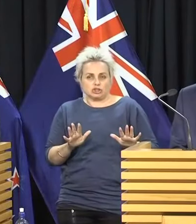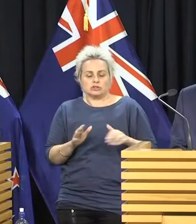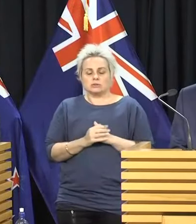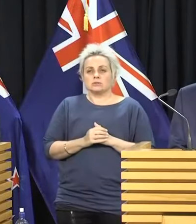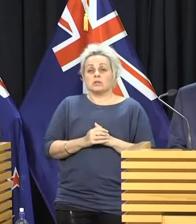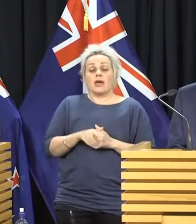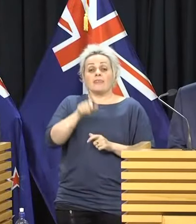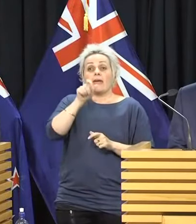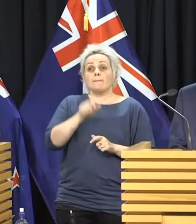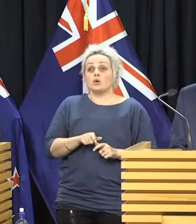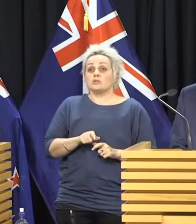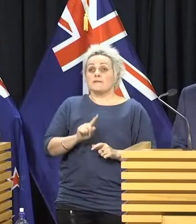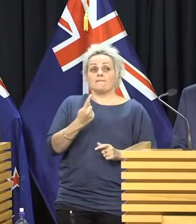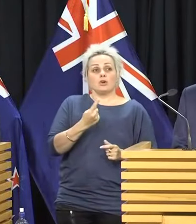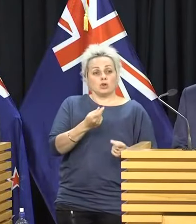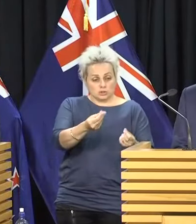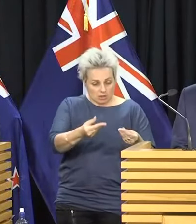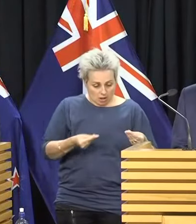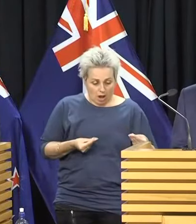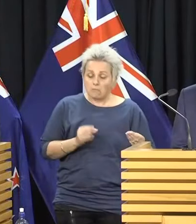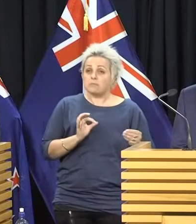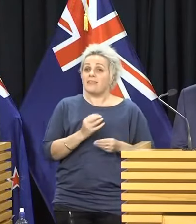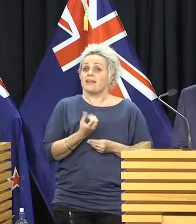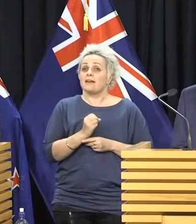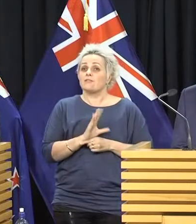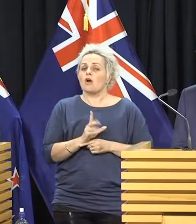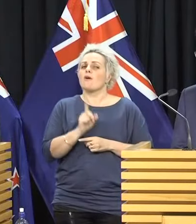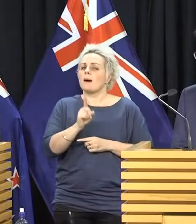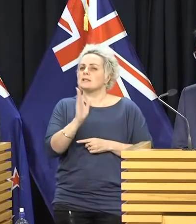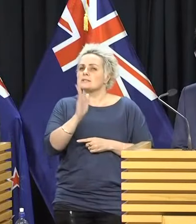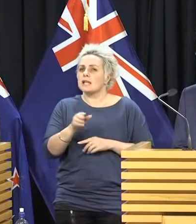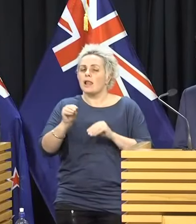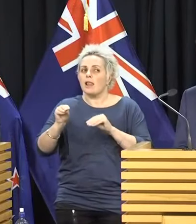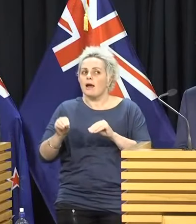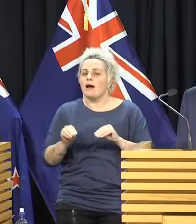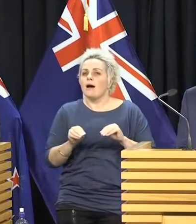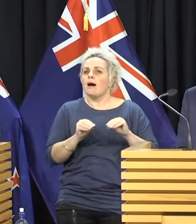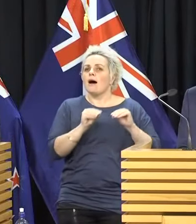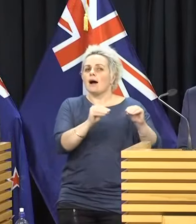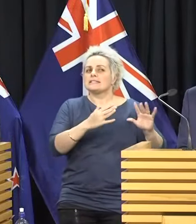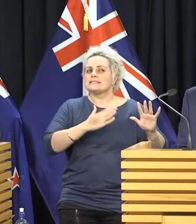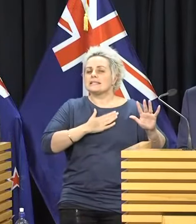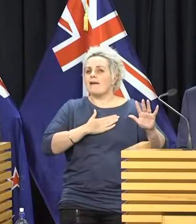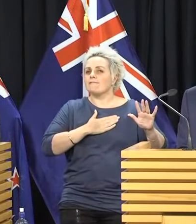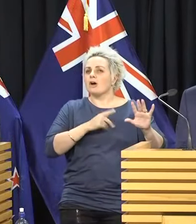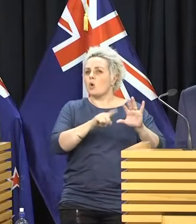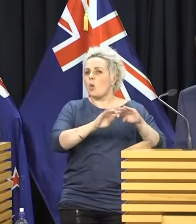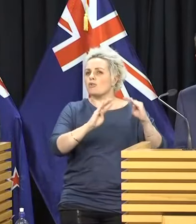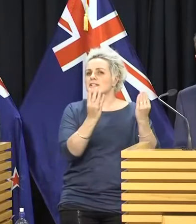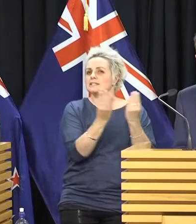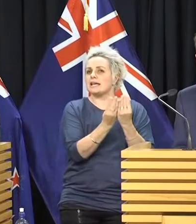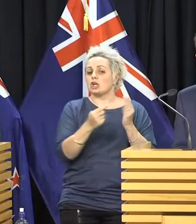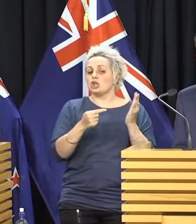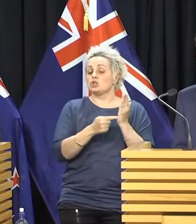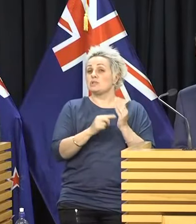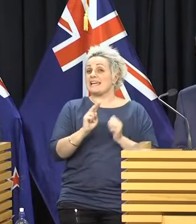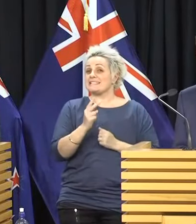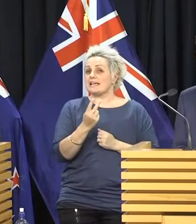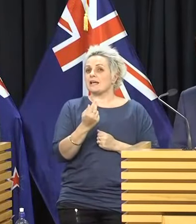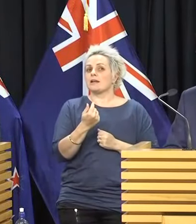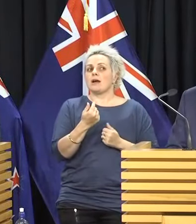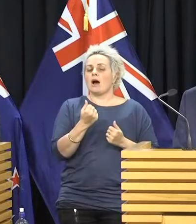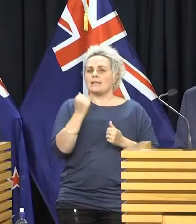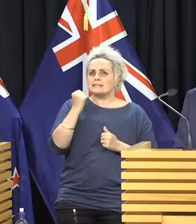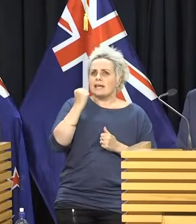they initially returned a negative result on day 3, they were moved to quarantine as a precaution on Tuesday, and a second test yesterday